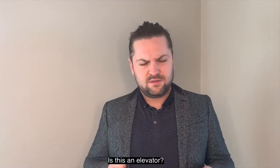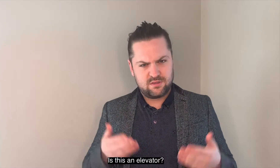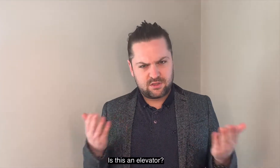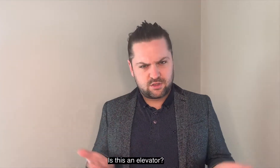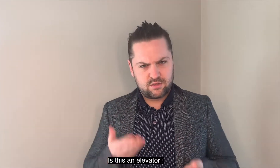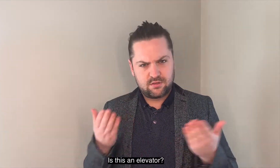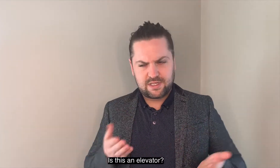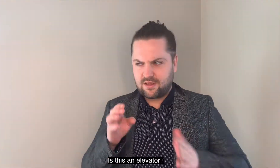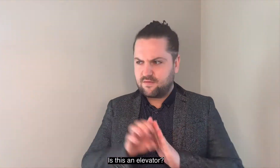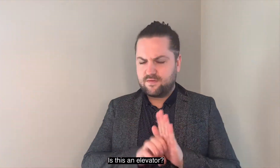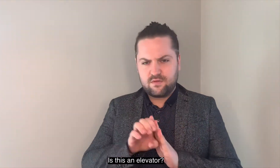Is this an elevator?